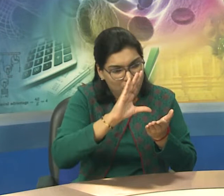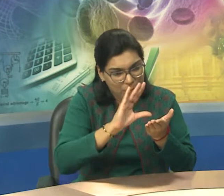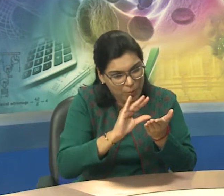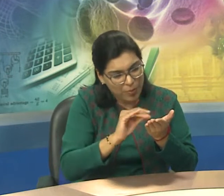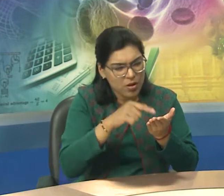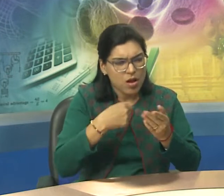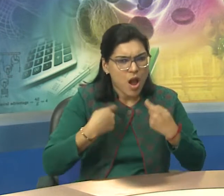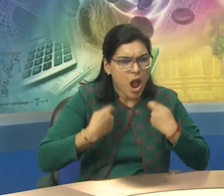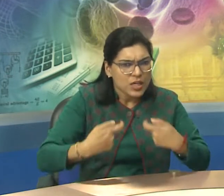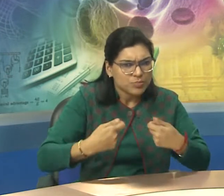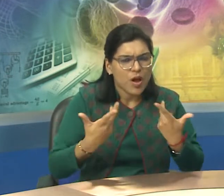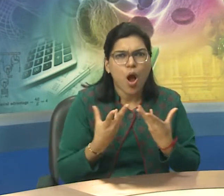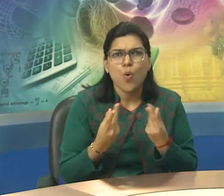sell by or